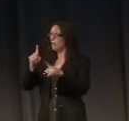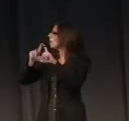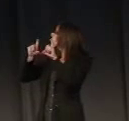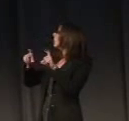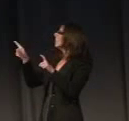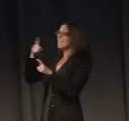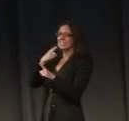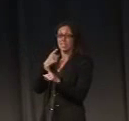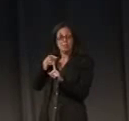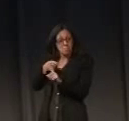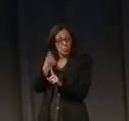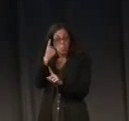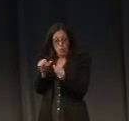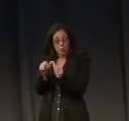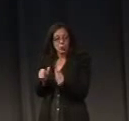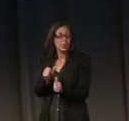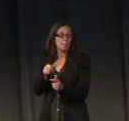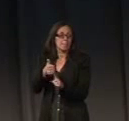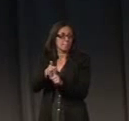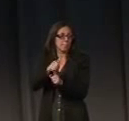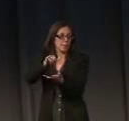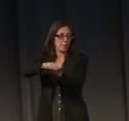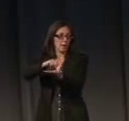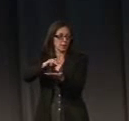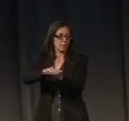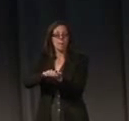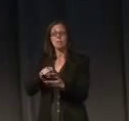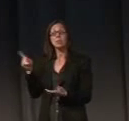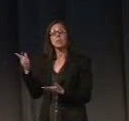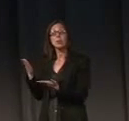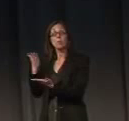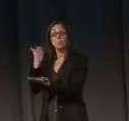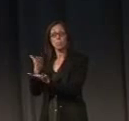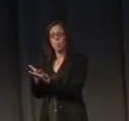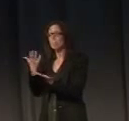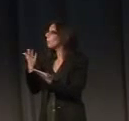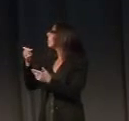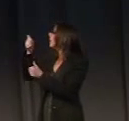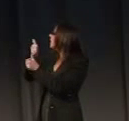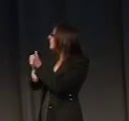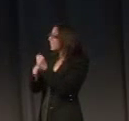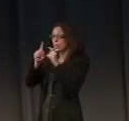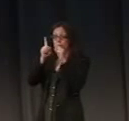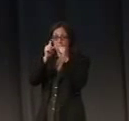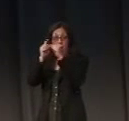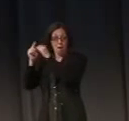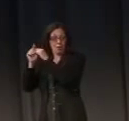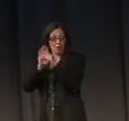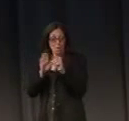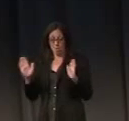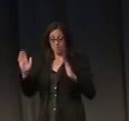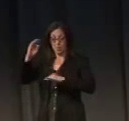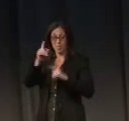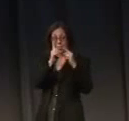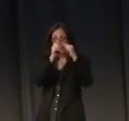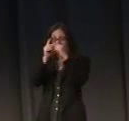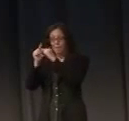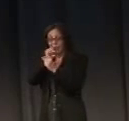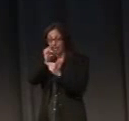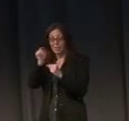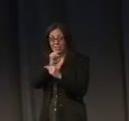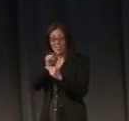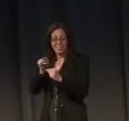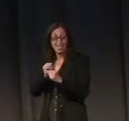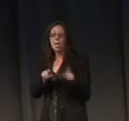impossible. The proof was arrived at by coloring each tile on the board. Bush naively asked Golomb whether